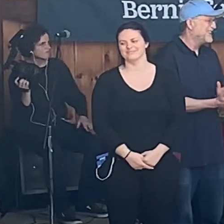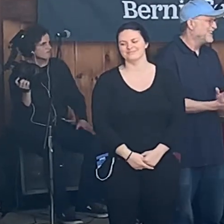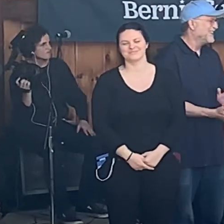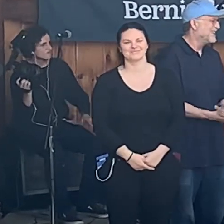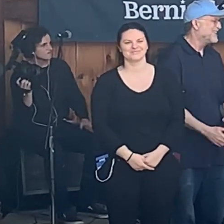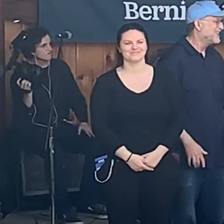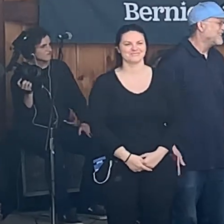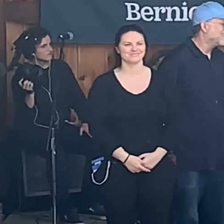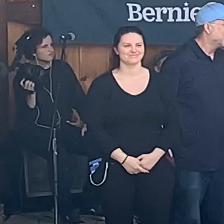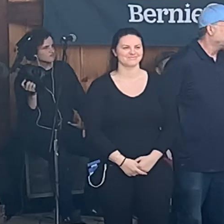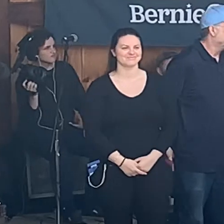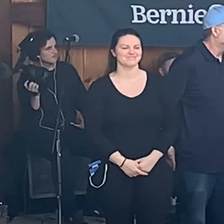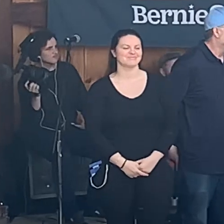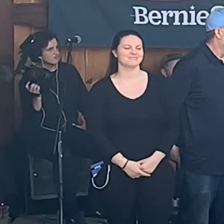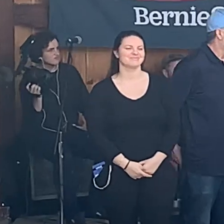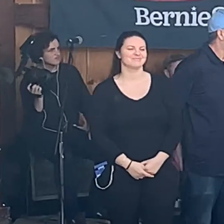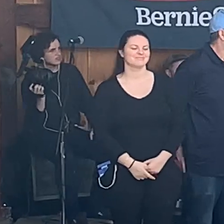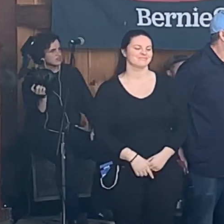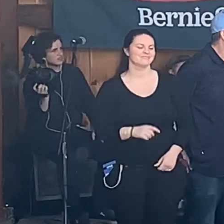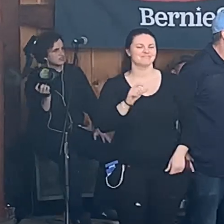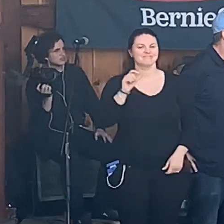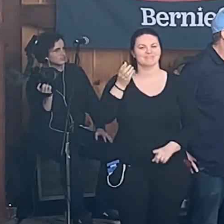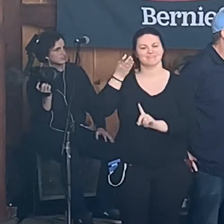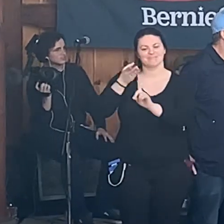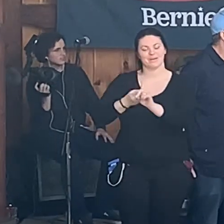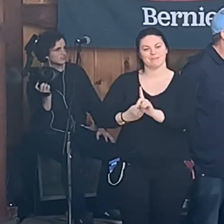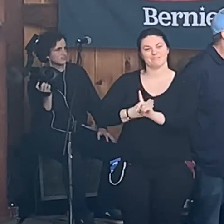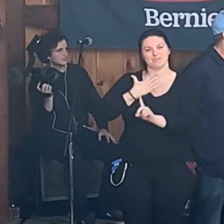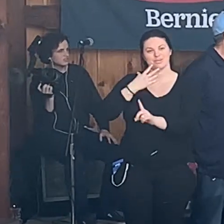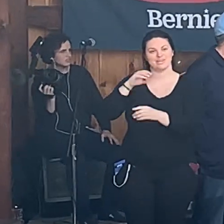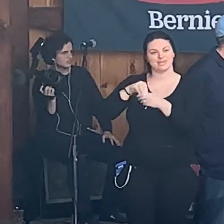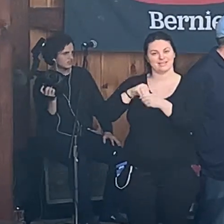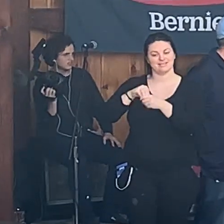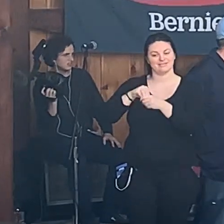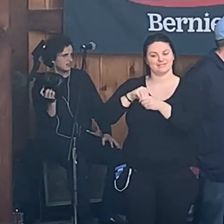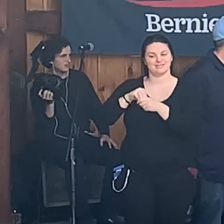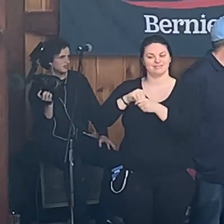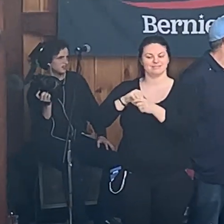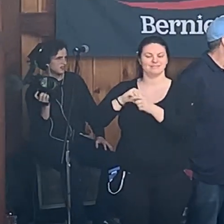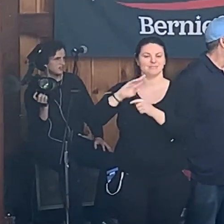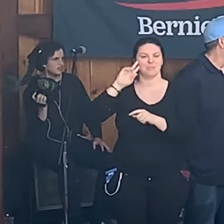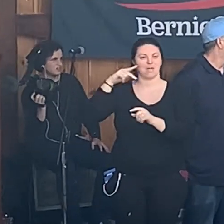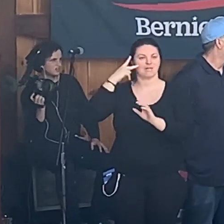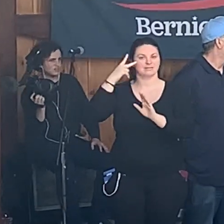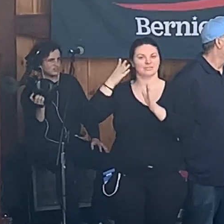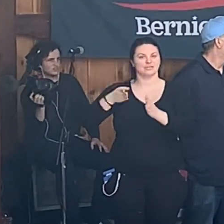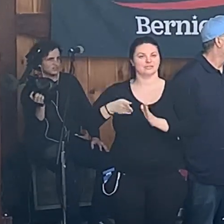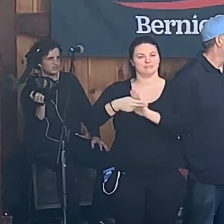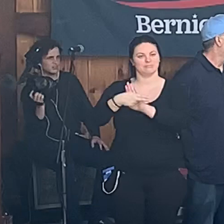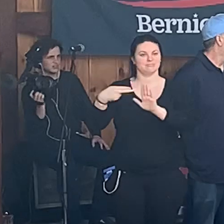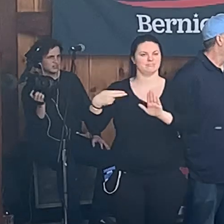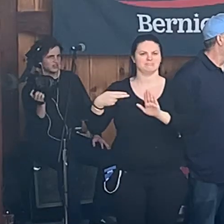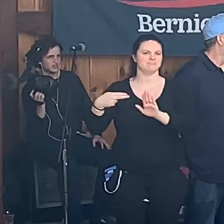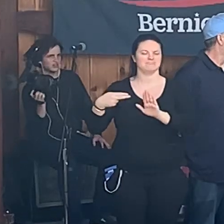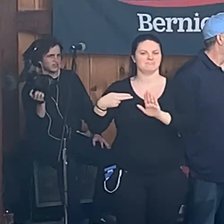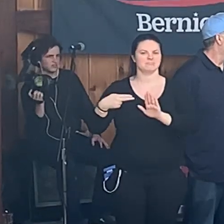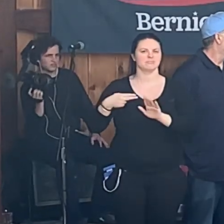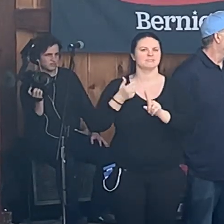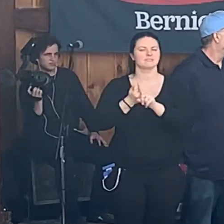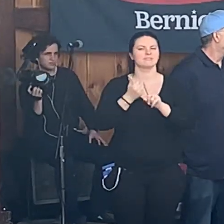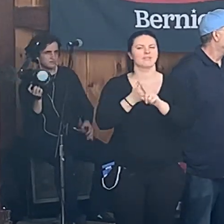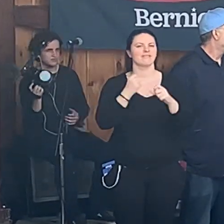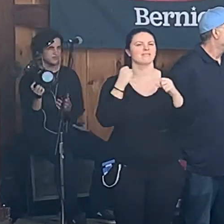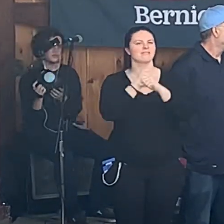You know, I don't see Bernie as a politician in the usual sense of the word. He is a fighter for